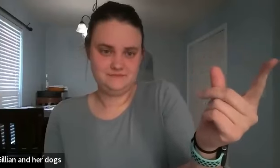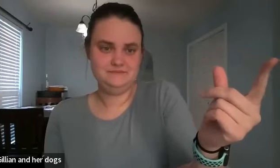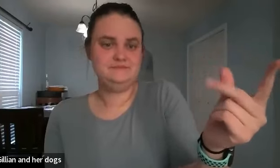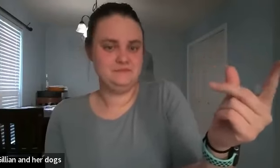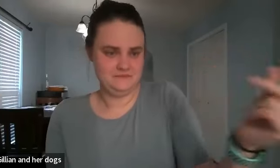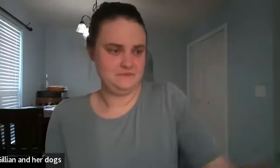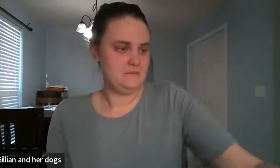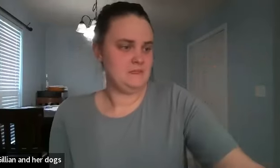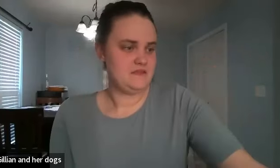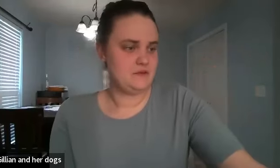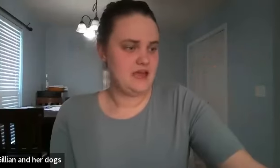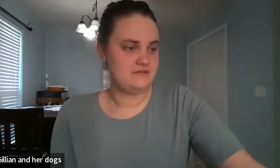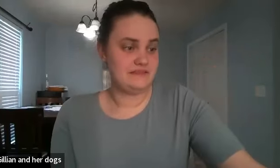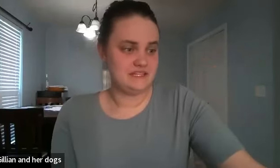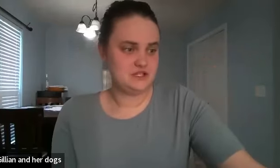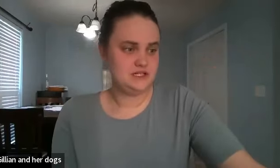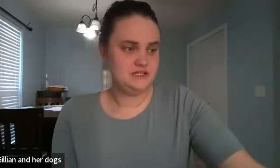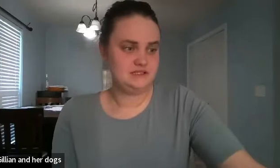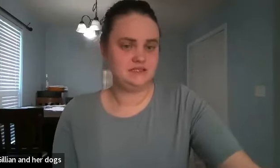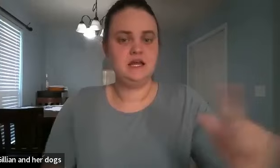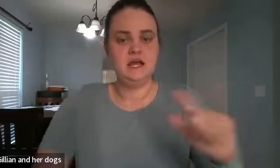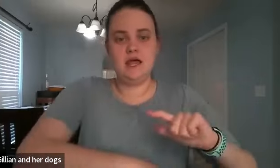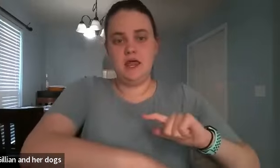Then we have lizard.